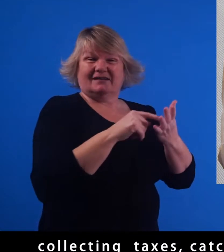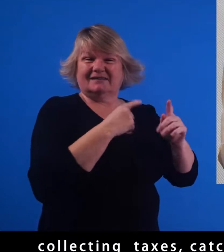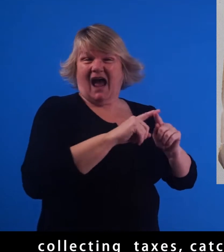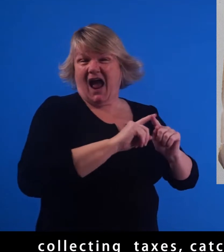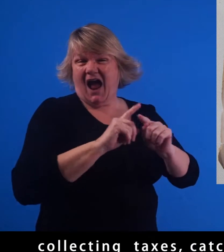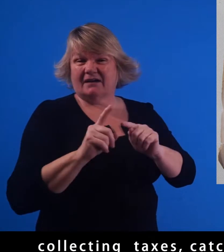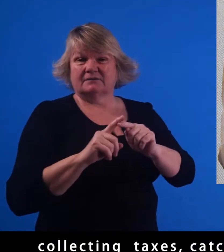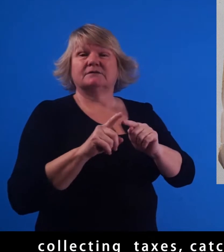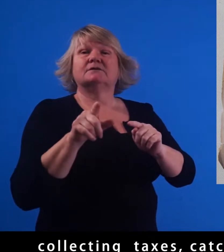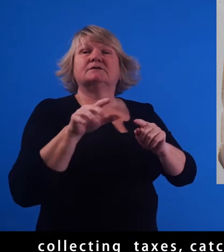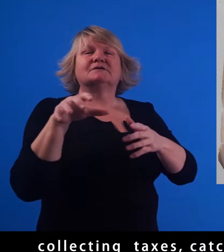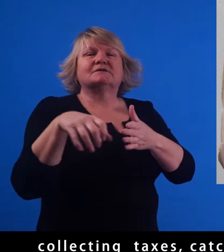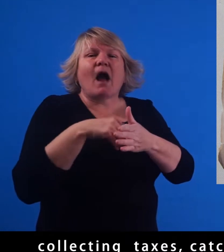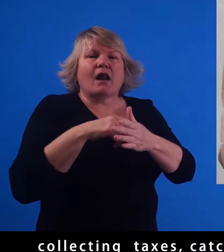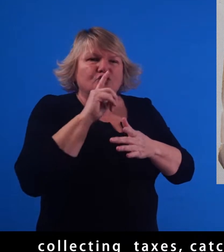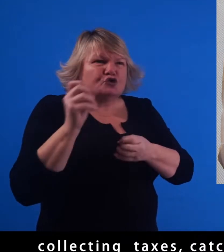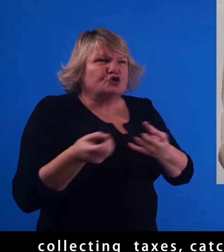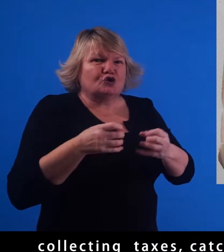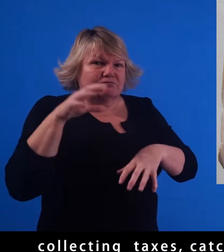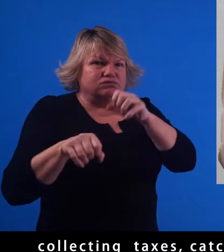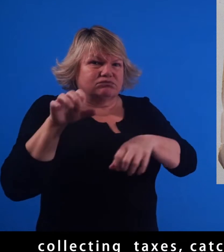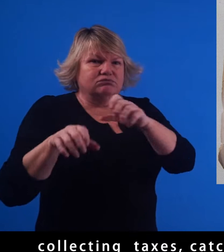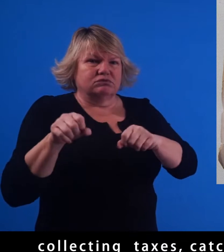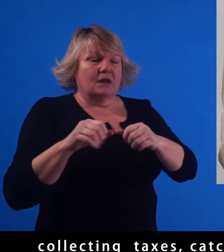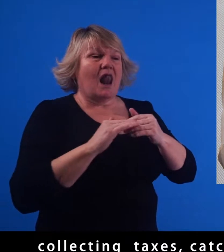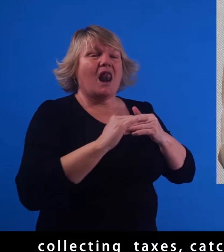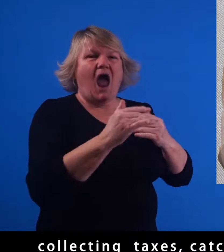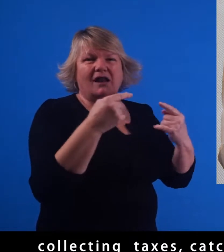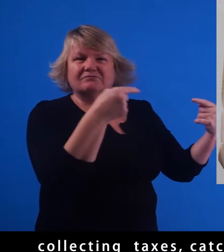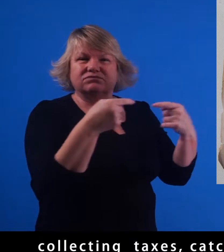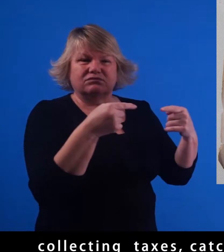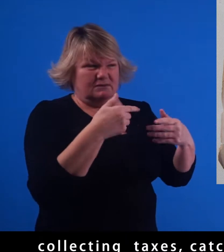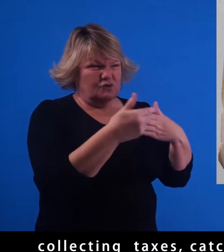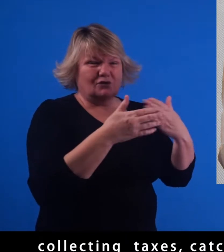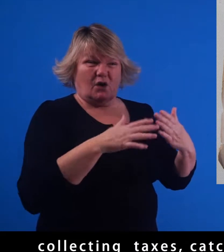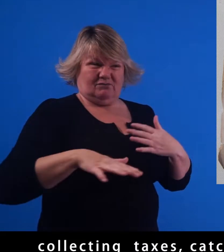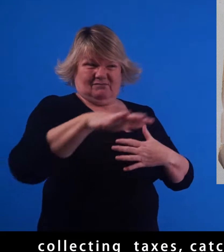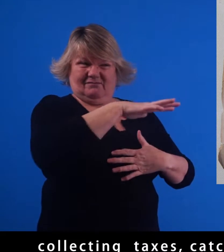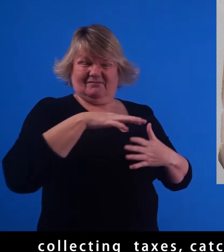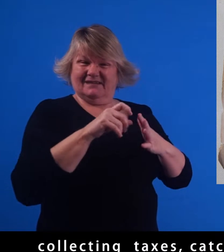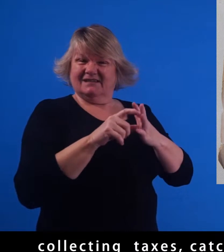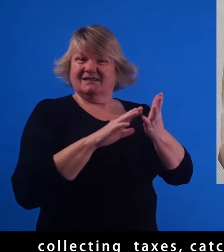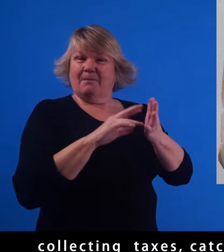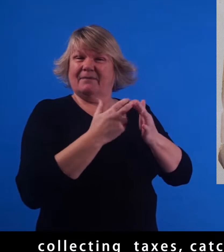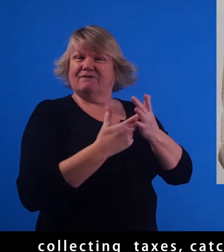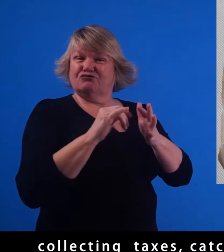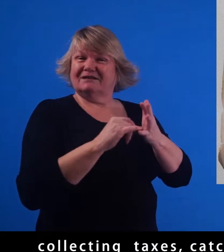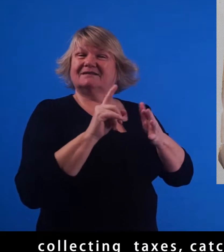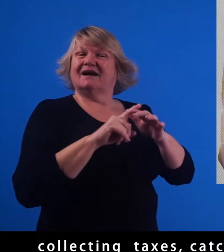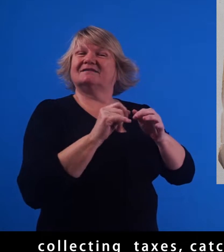Collecting taxes, catching smugglers, and settling land disputes around Dumfries and Galloway.